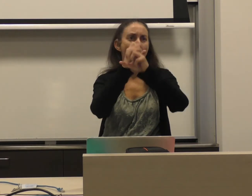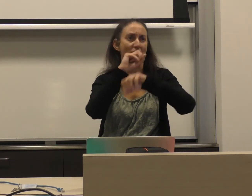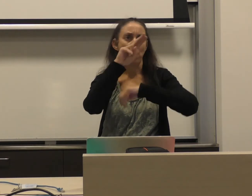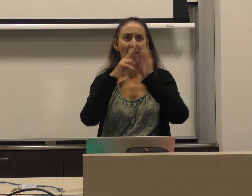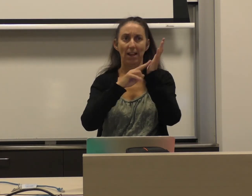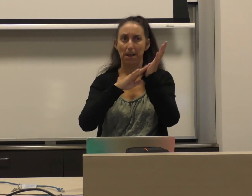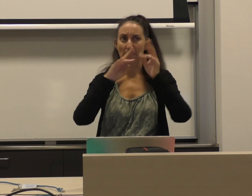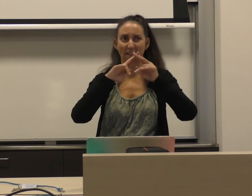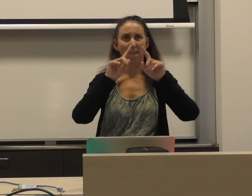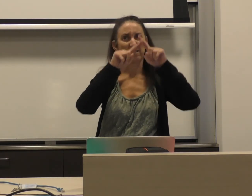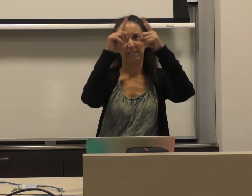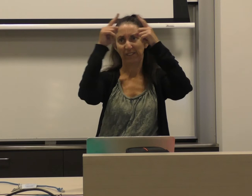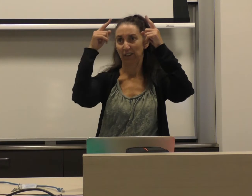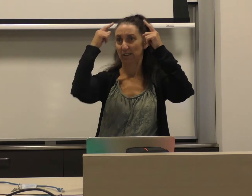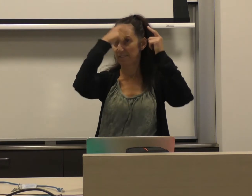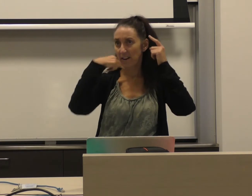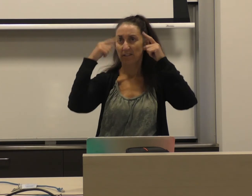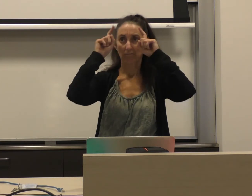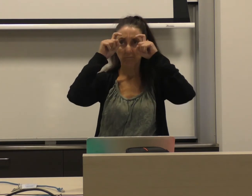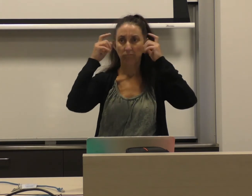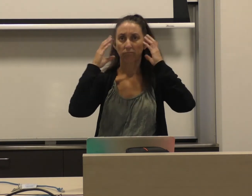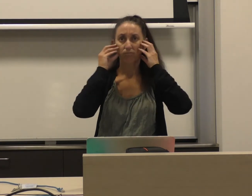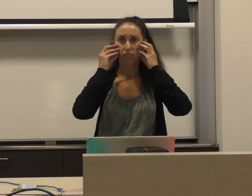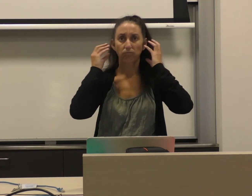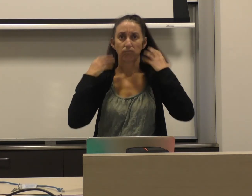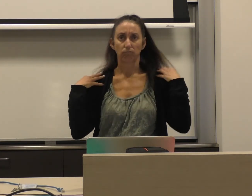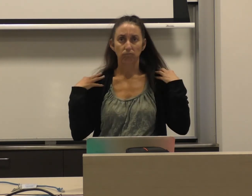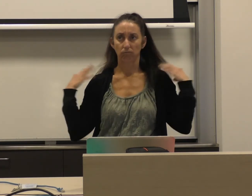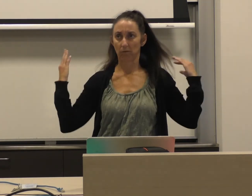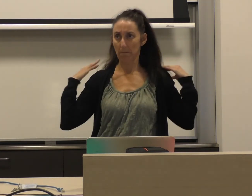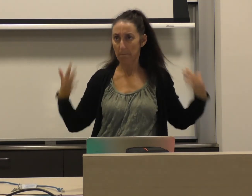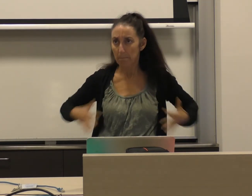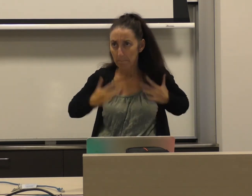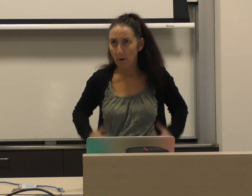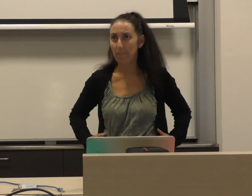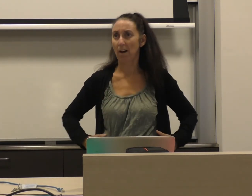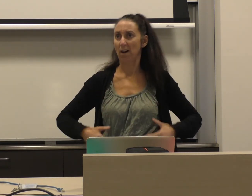Okay, so that's very much a summary of what non-manual features include.